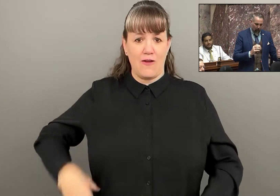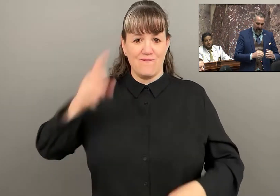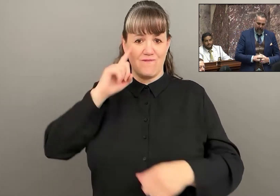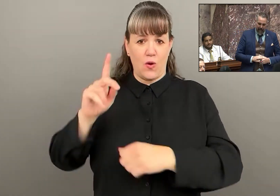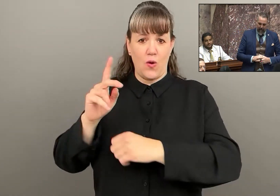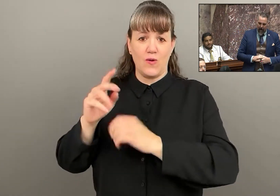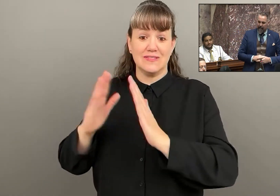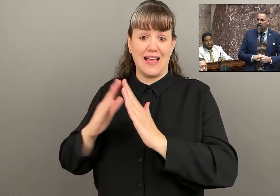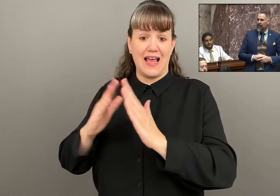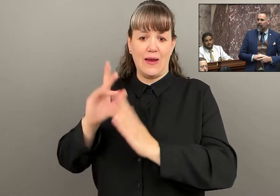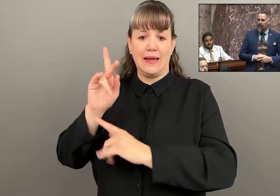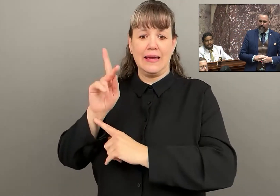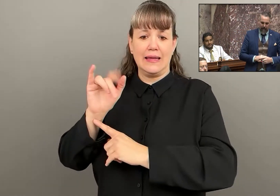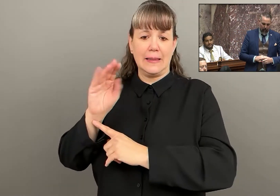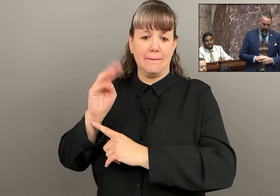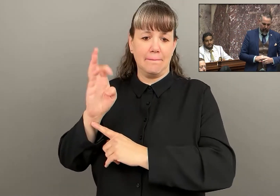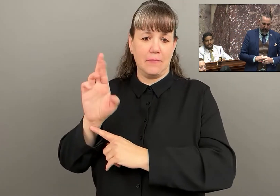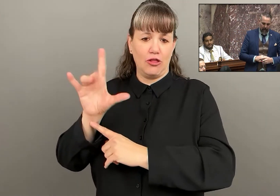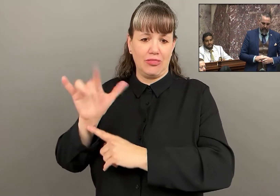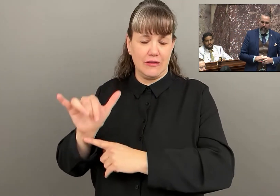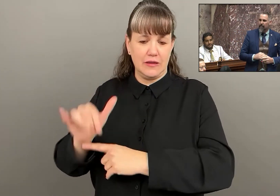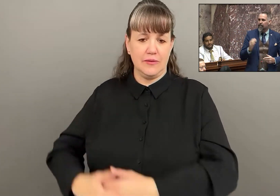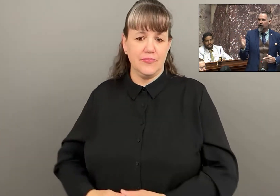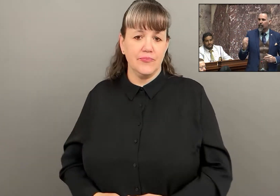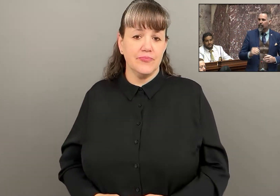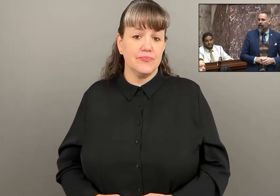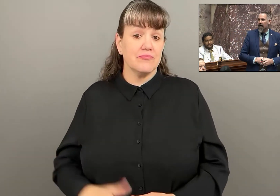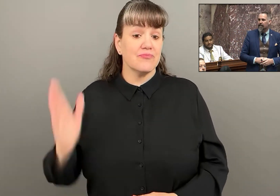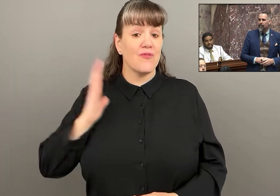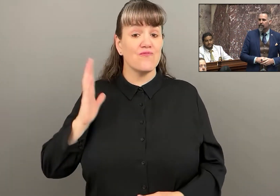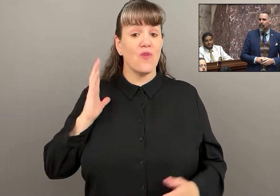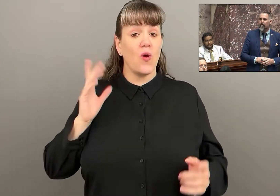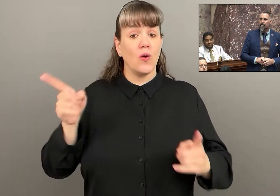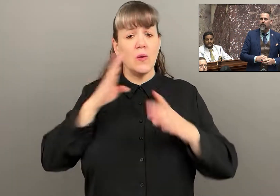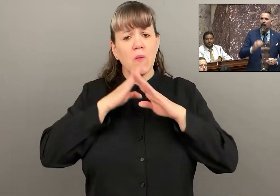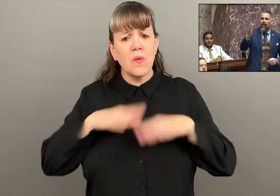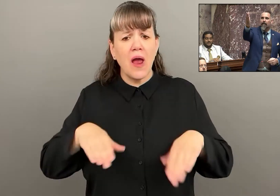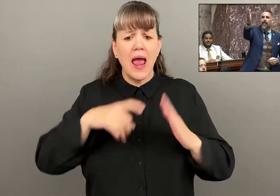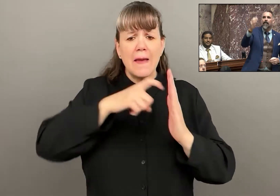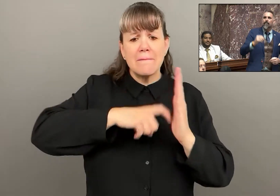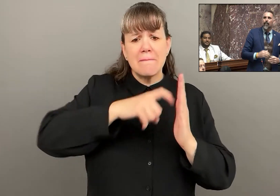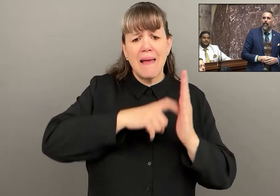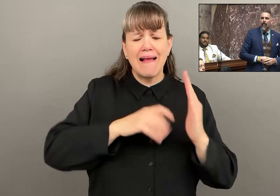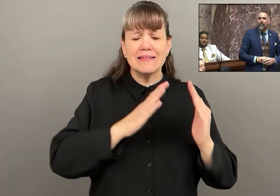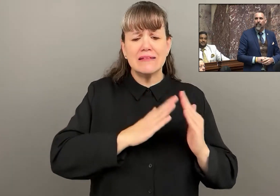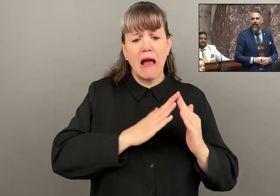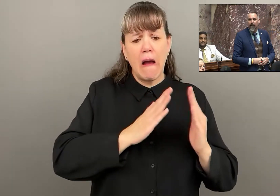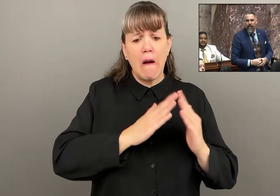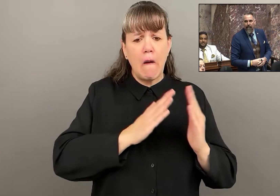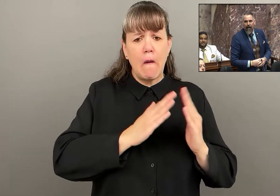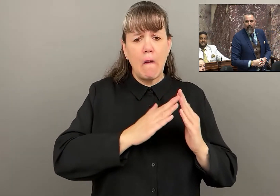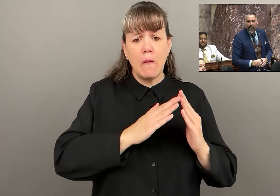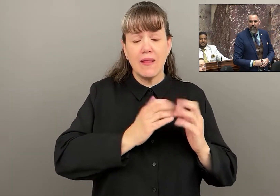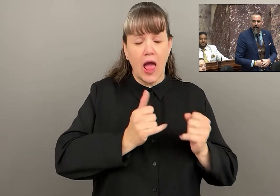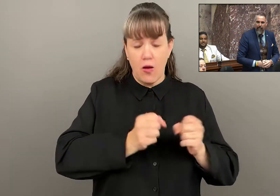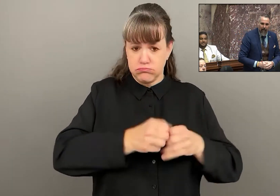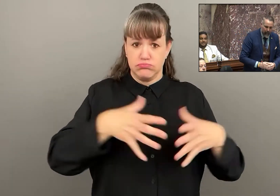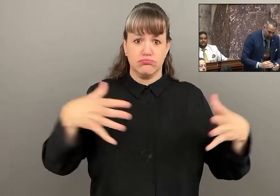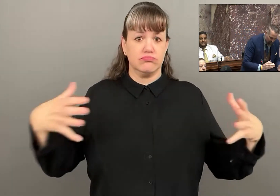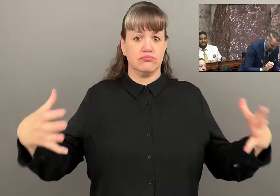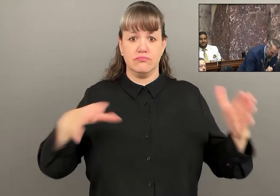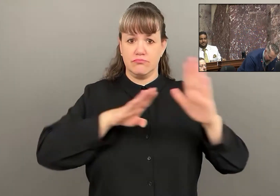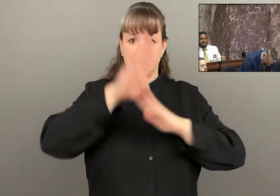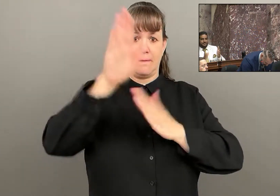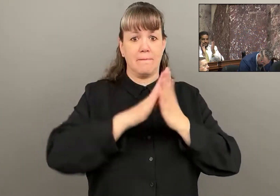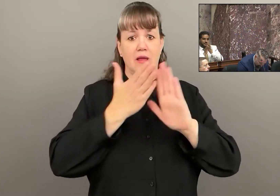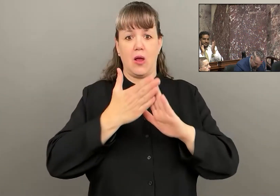from a quiet mining town that was going through a transition into a world-class resort municipality. I just want to welcome my friend to the gallery here today. Would you help me